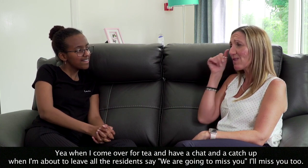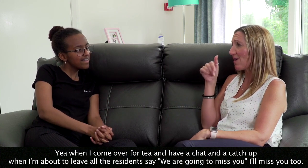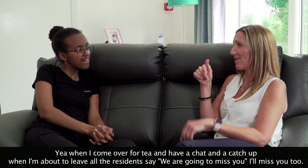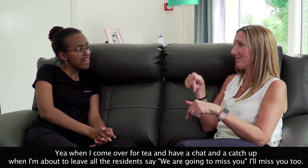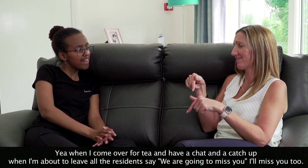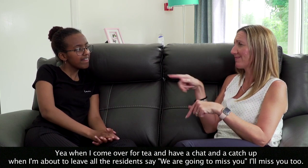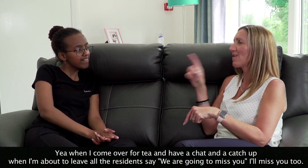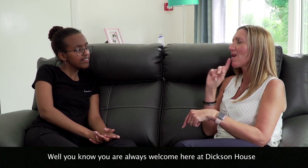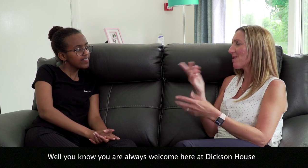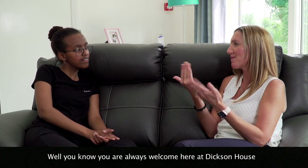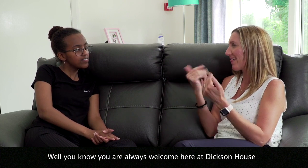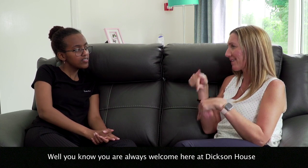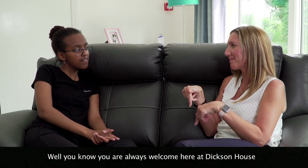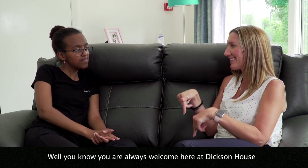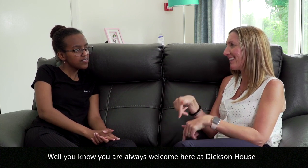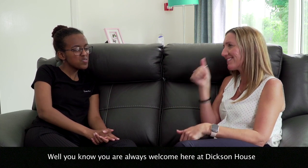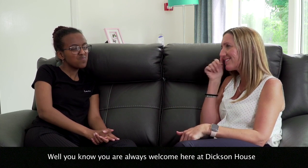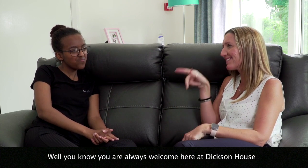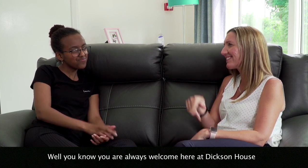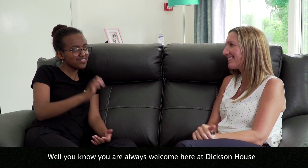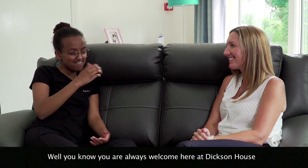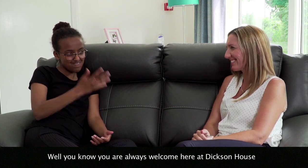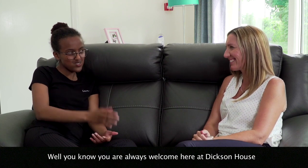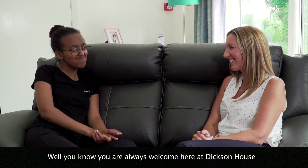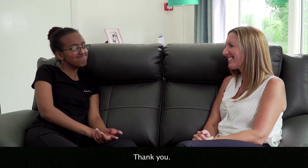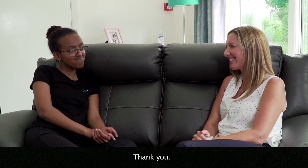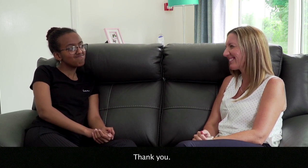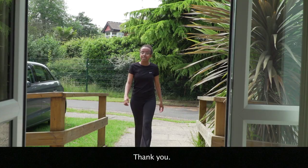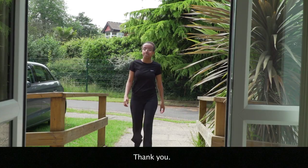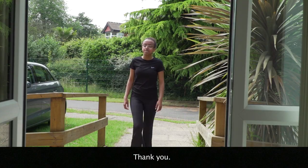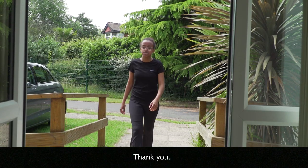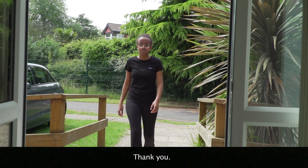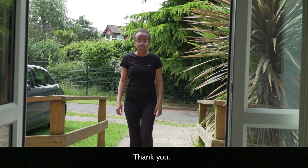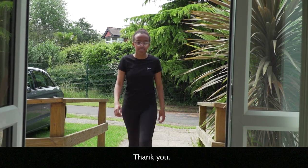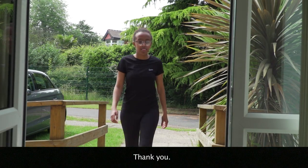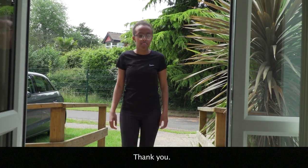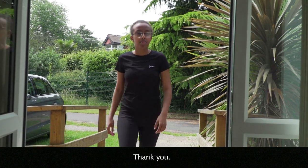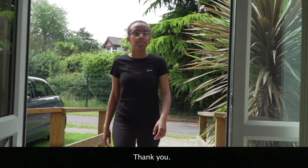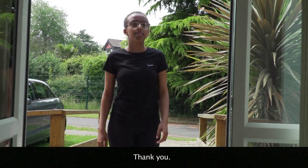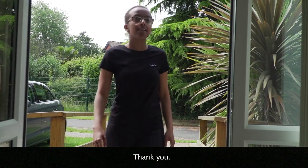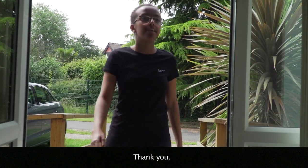miss you too. Oh, well, you know you're always welcome here at Dickson House. Oh, thank you.